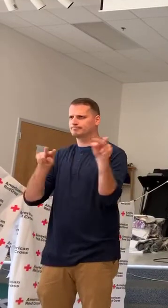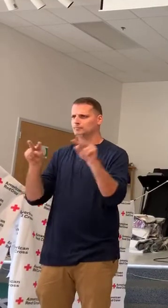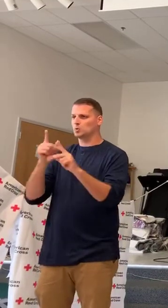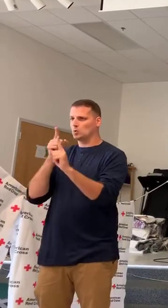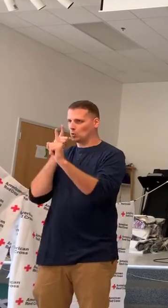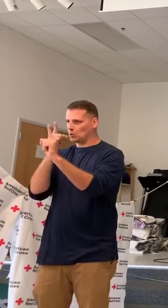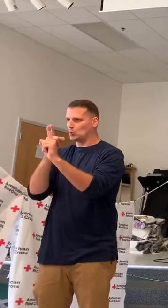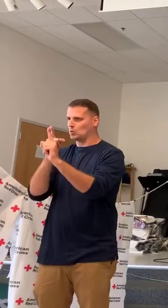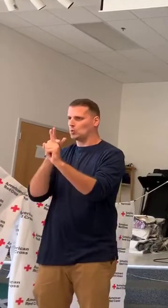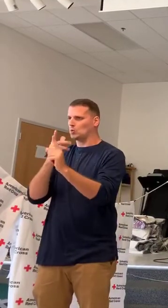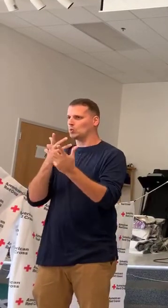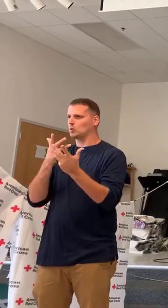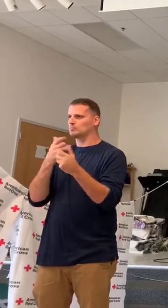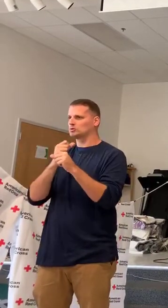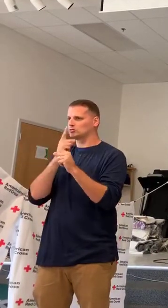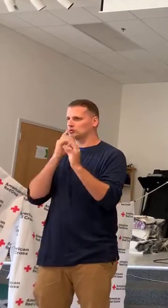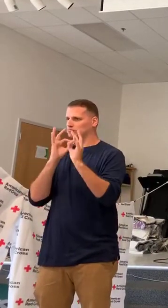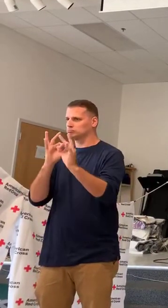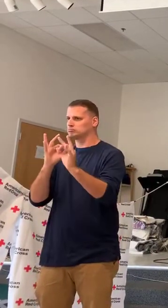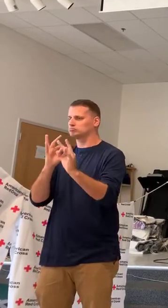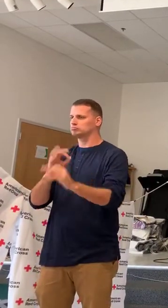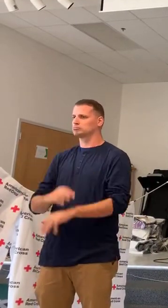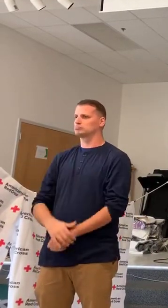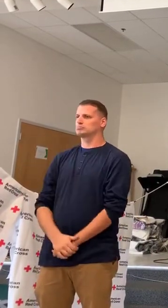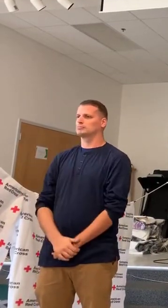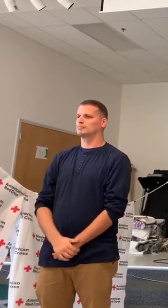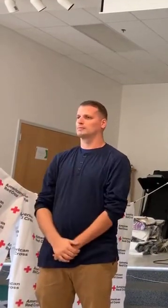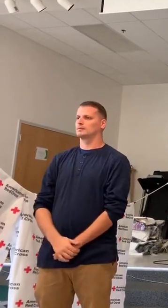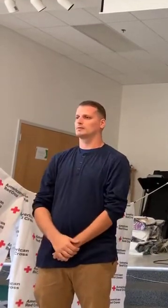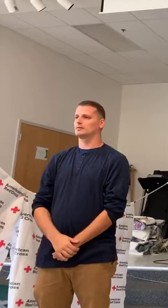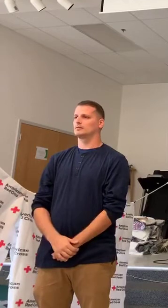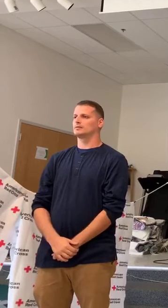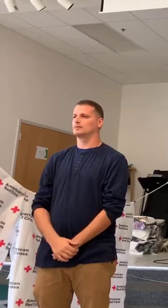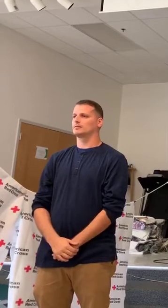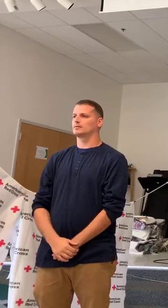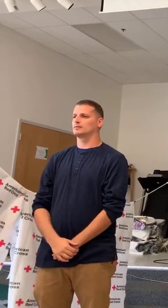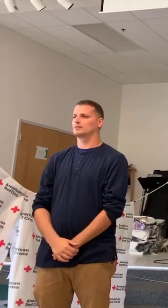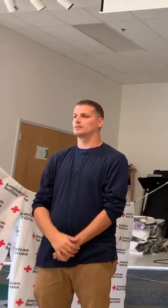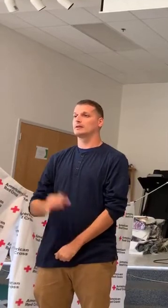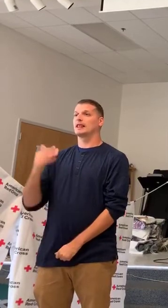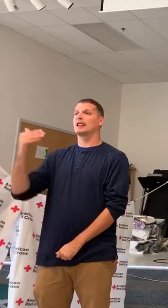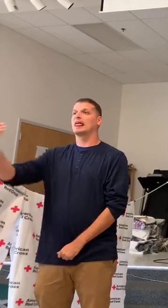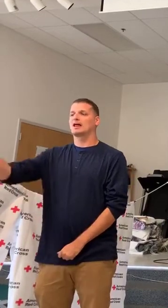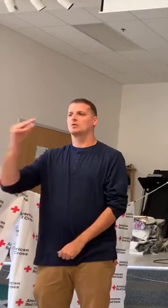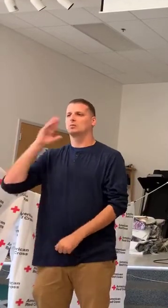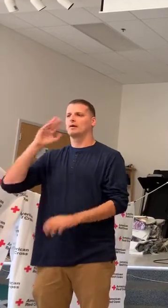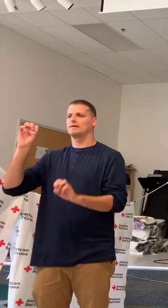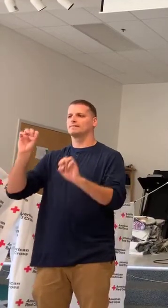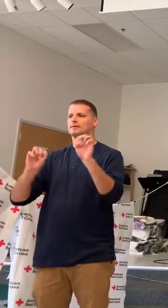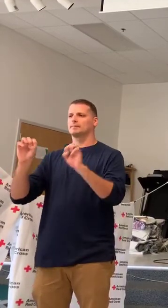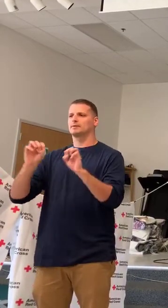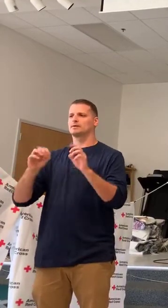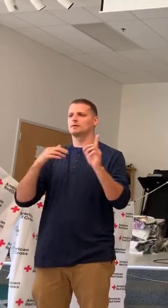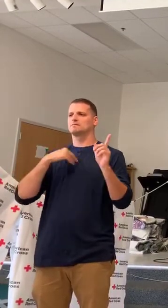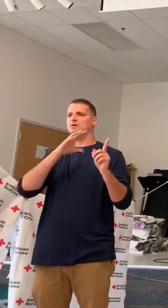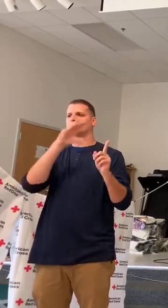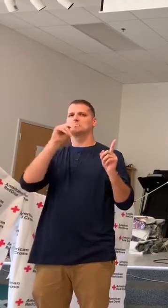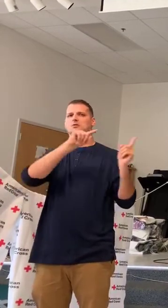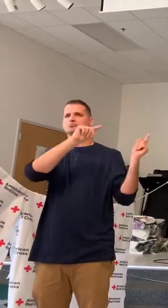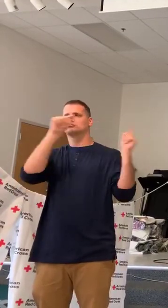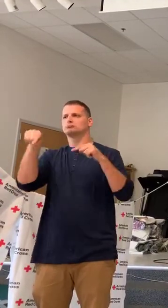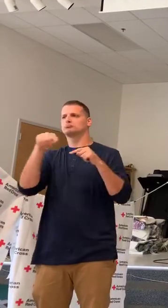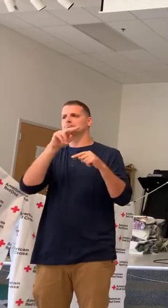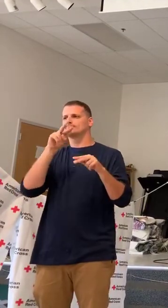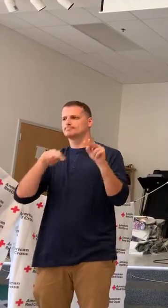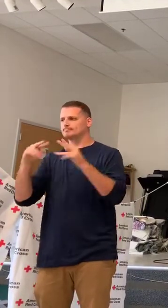outside that, that's something that I think each homeowner's gonna have to evaluate. And there's companies that do that type of work. We can probably get lists of